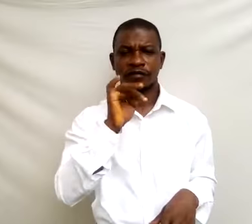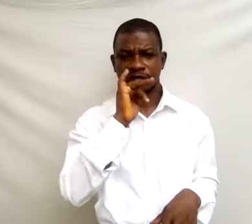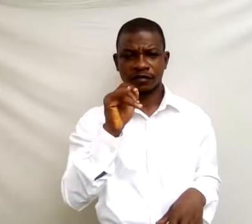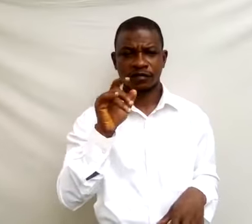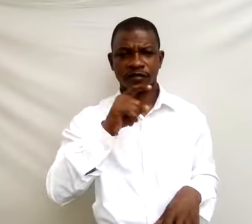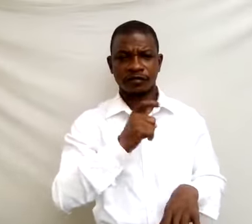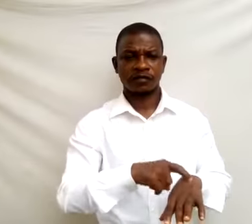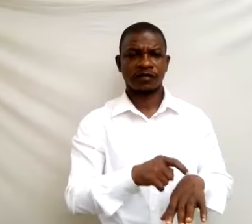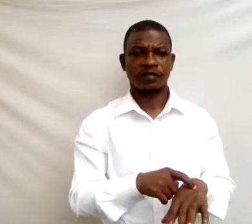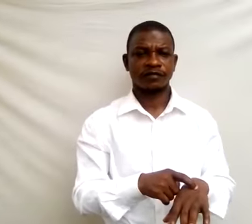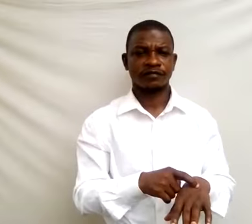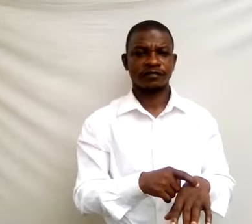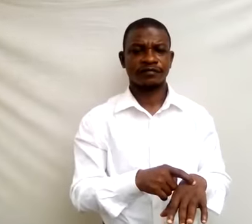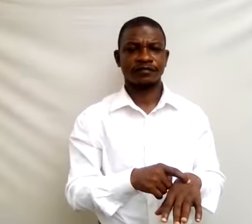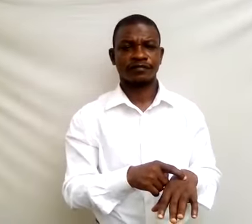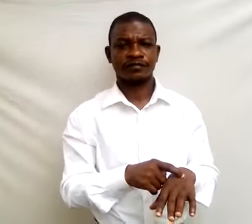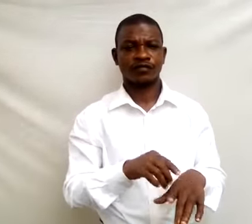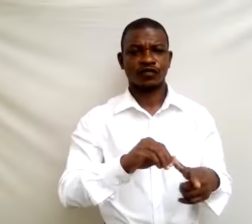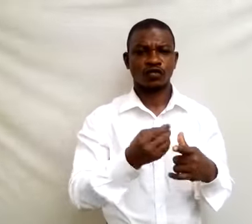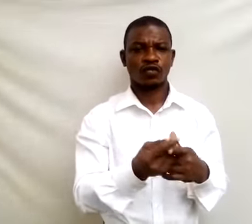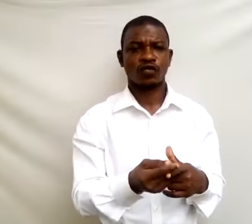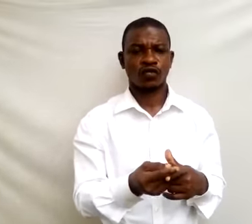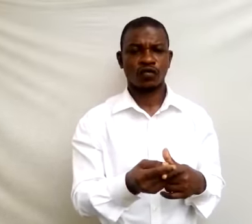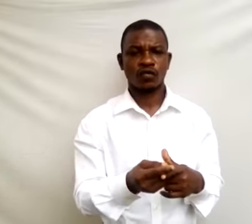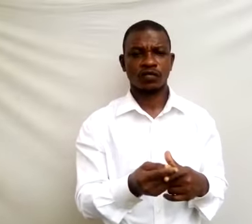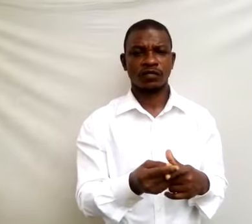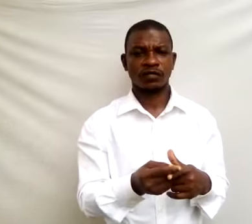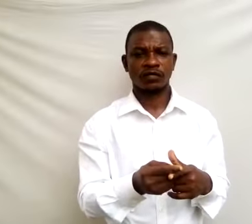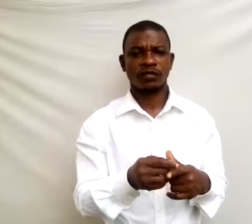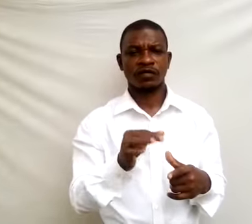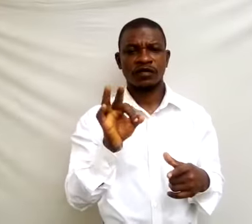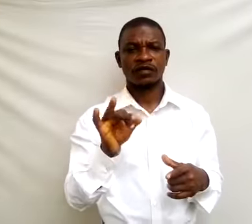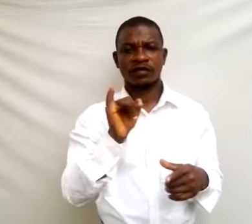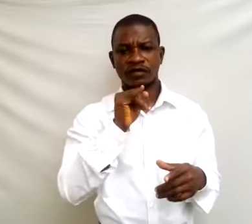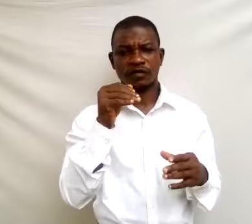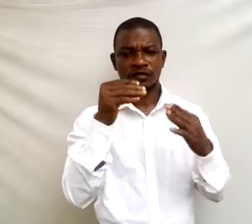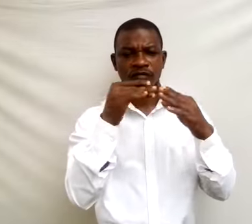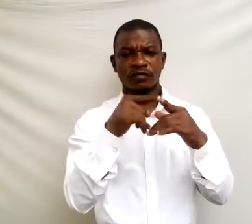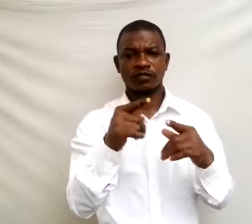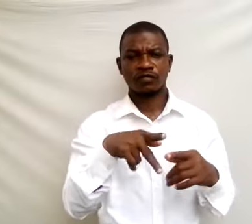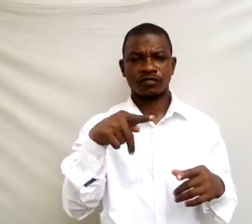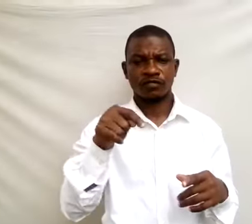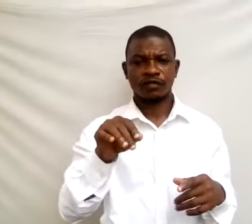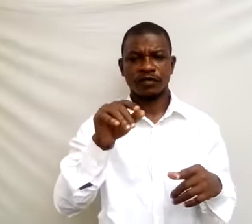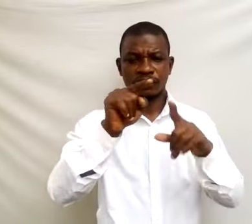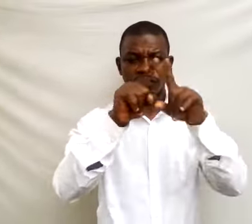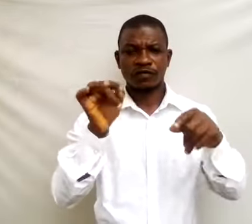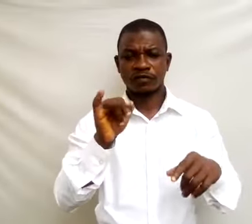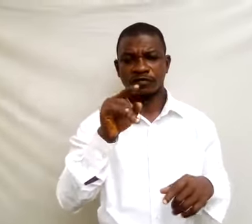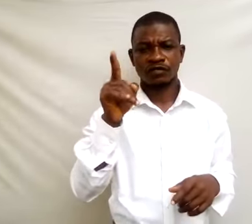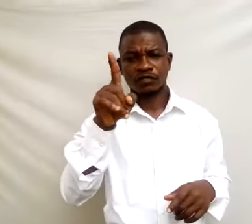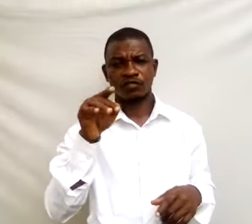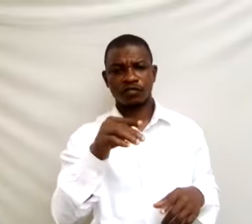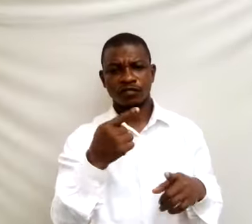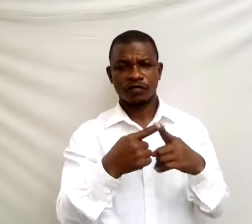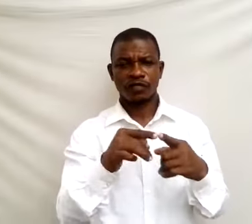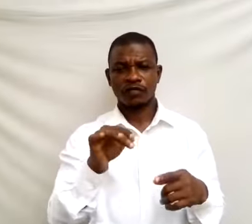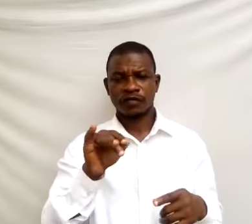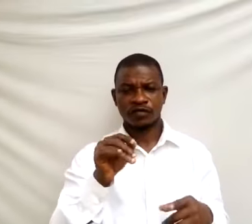time. Or F is equal to P bracket 1 plus small letter R